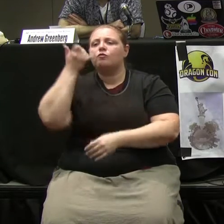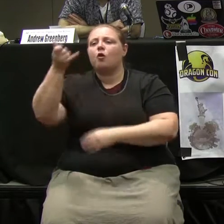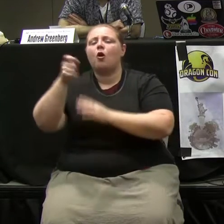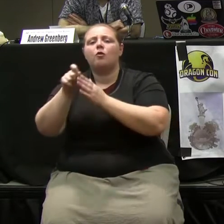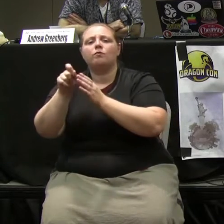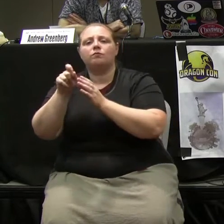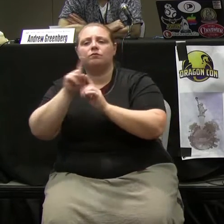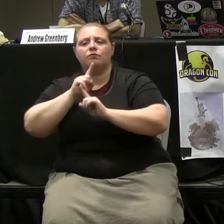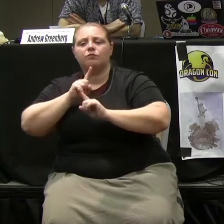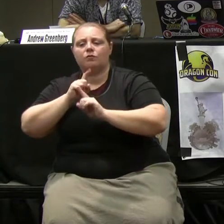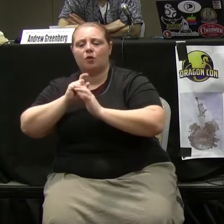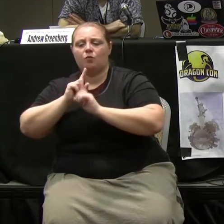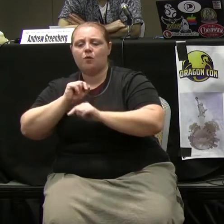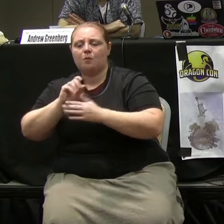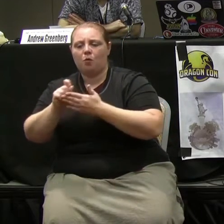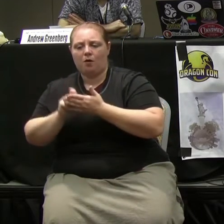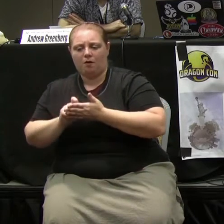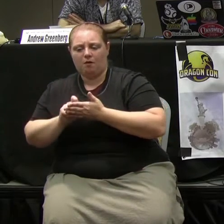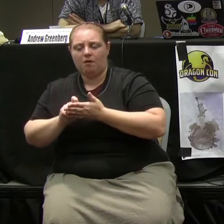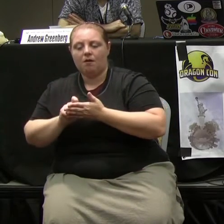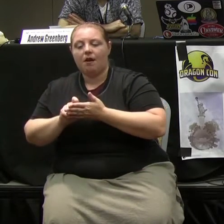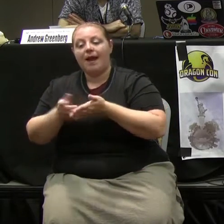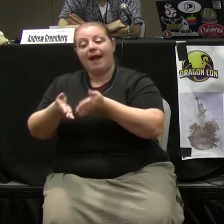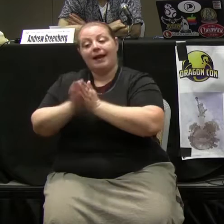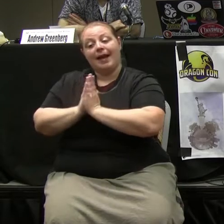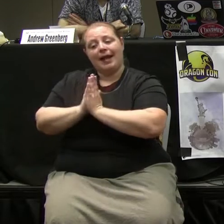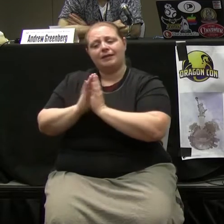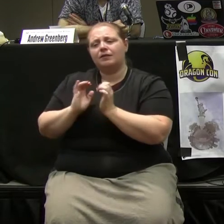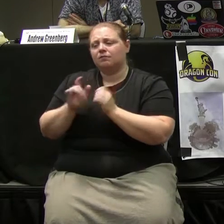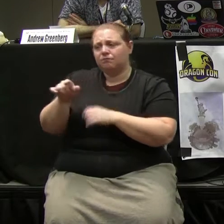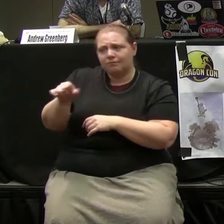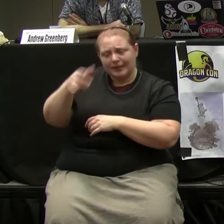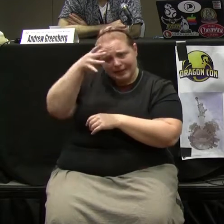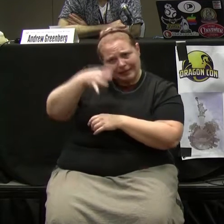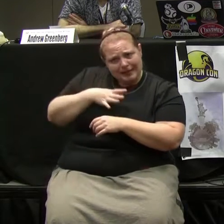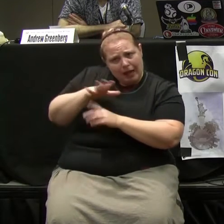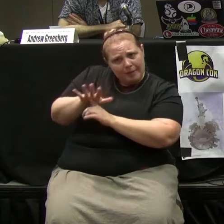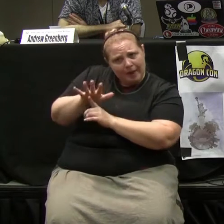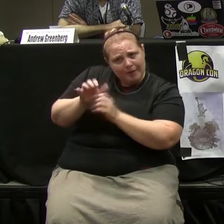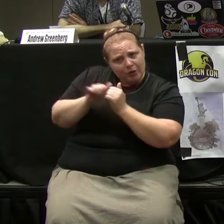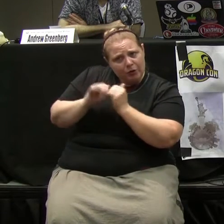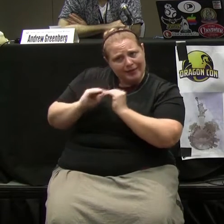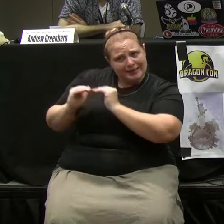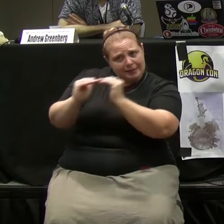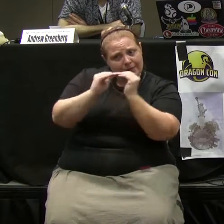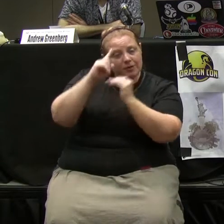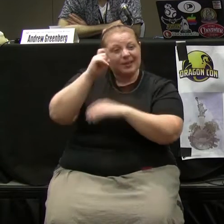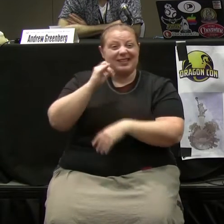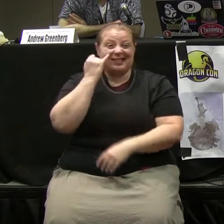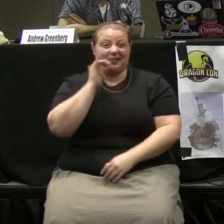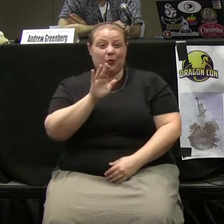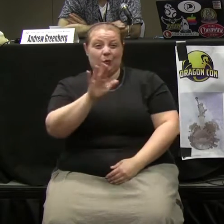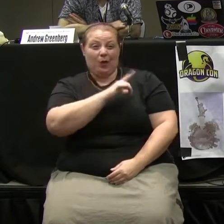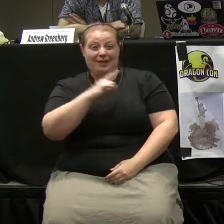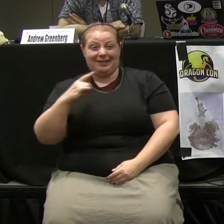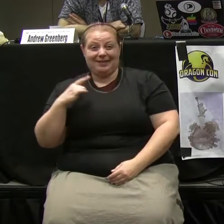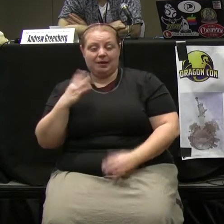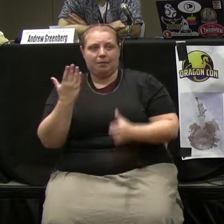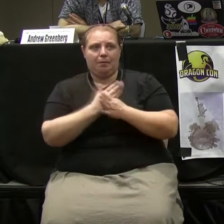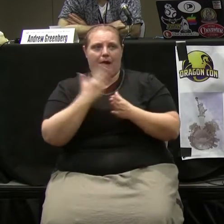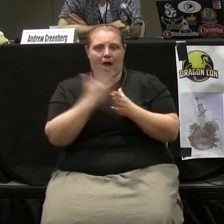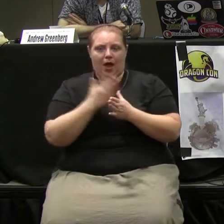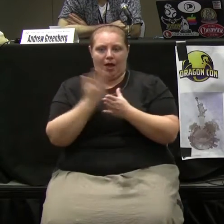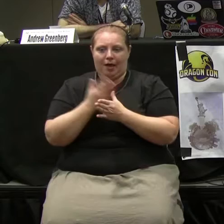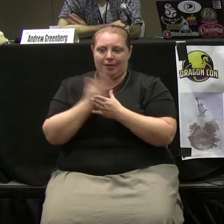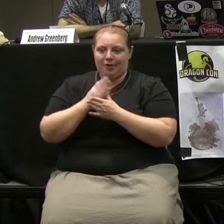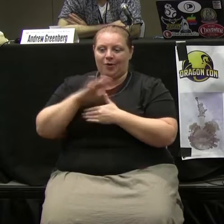how popular your legislator is with his peers. Because if you do have a legislator who has irritated